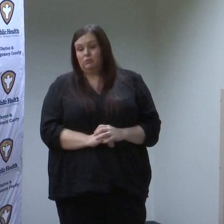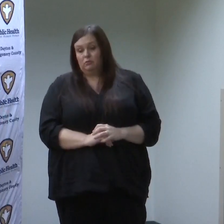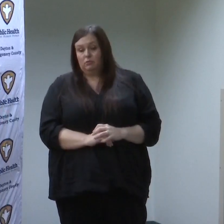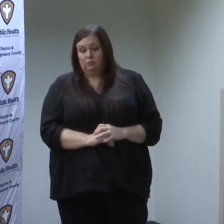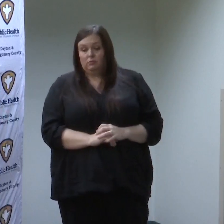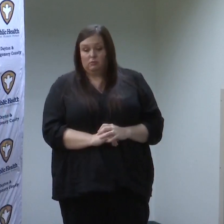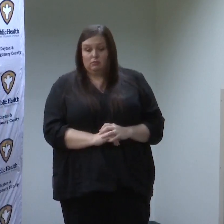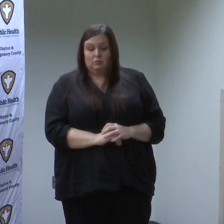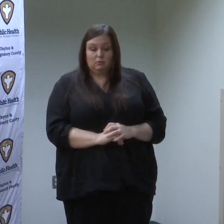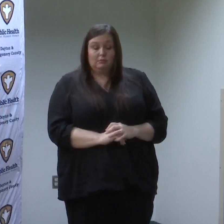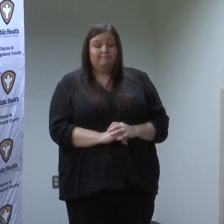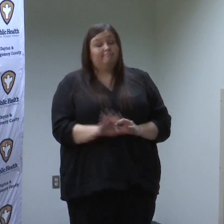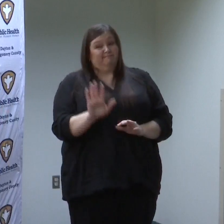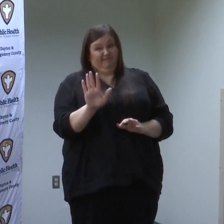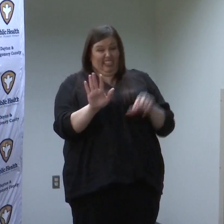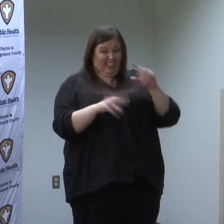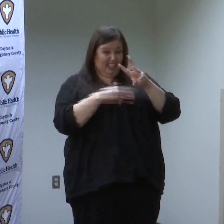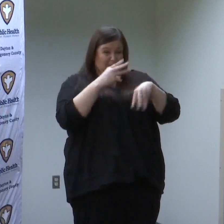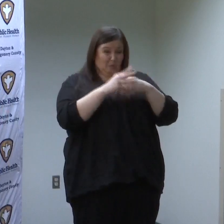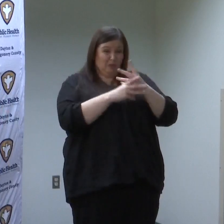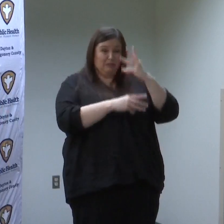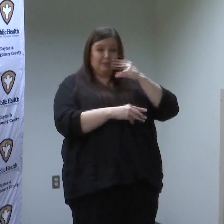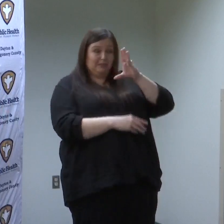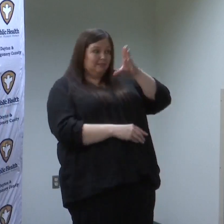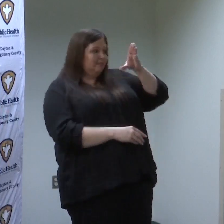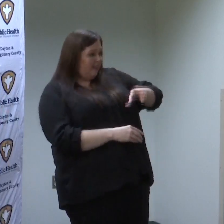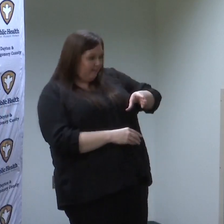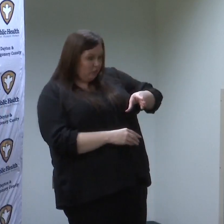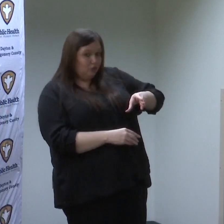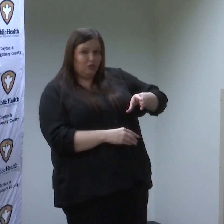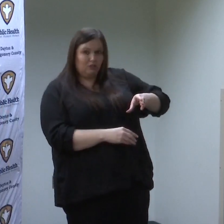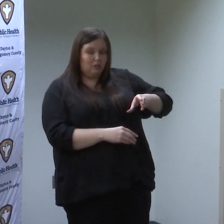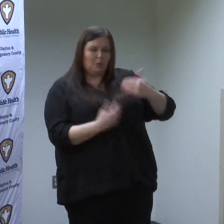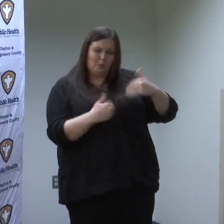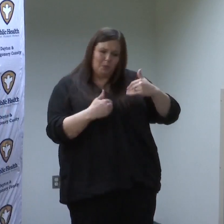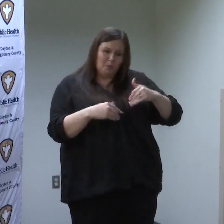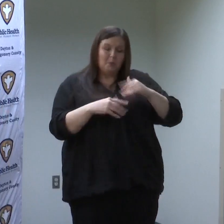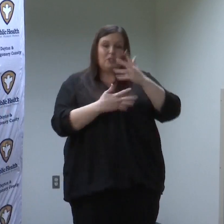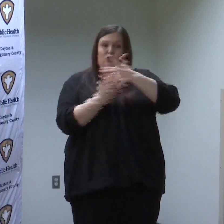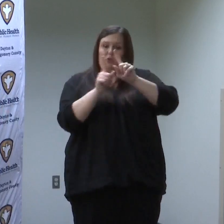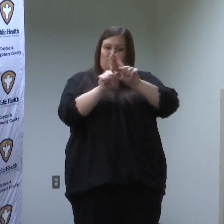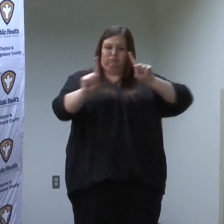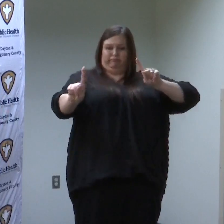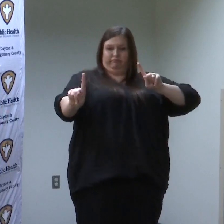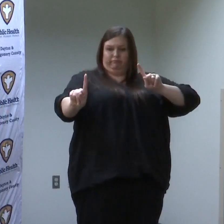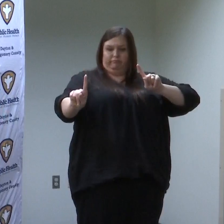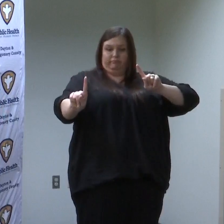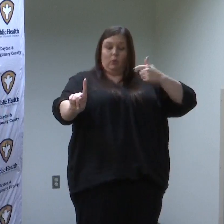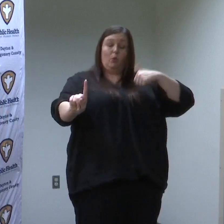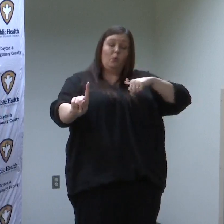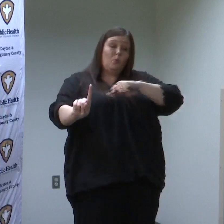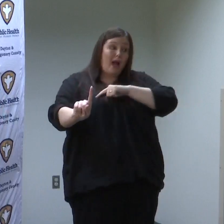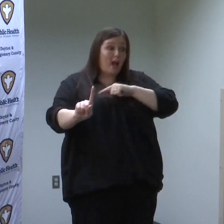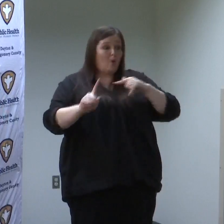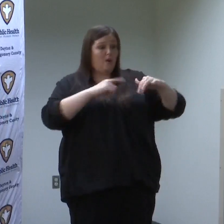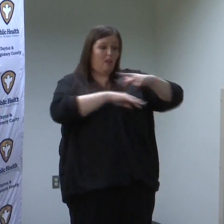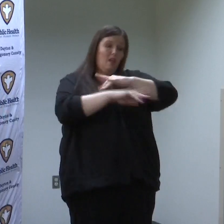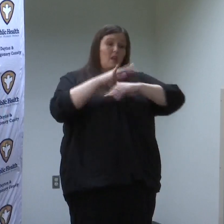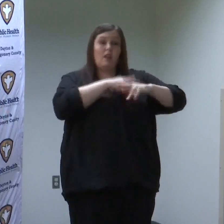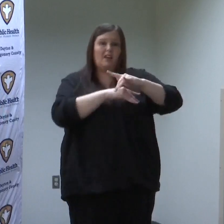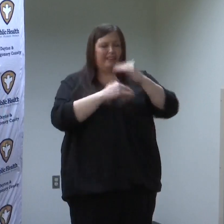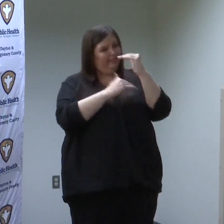And it's a new reality for all of us. Social distancing. We have restrictions on our movement